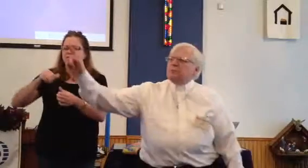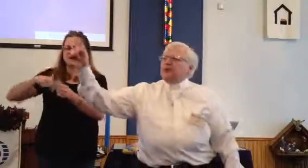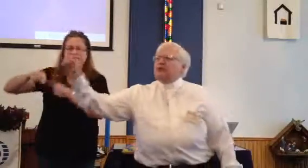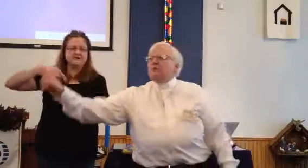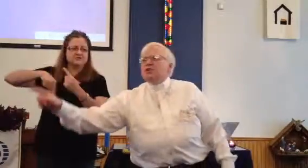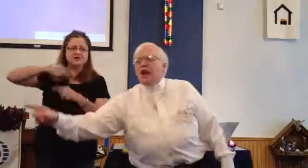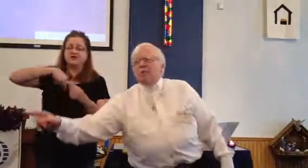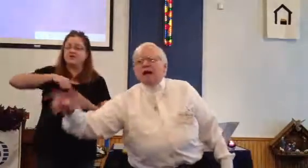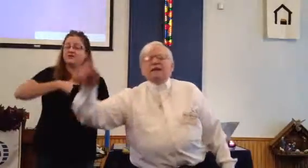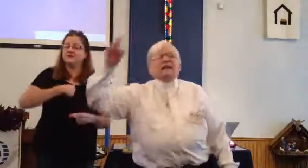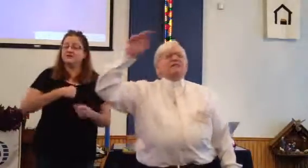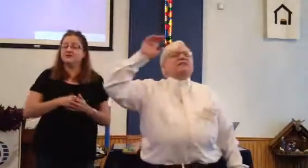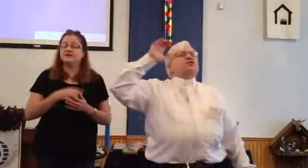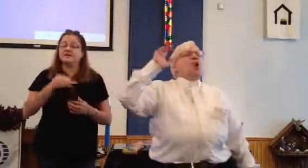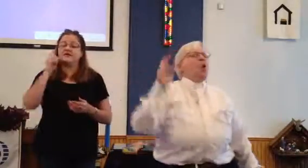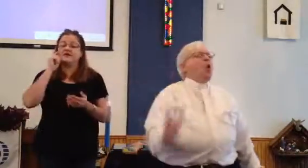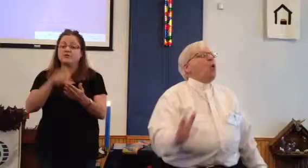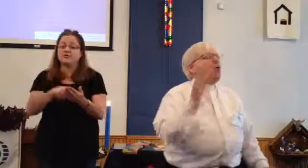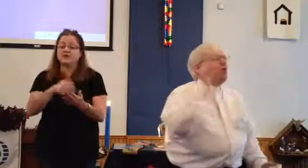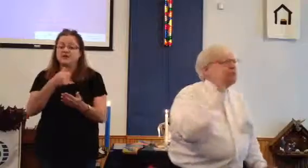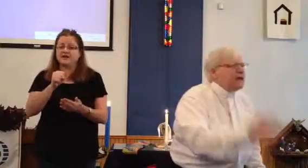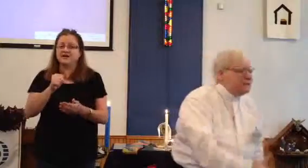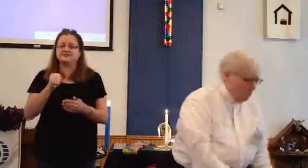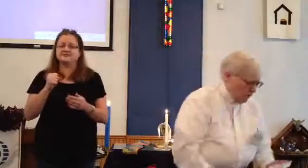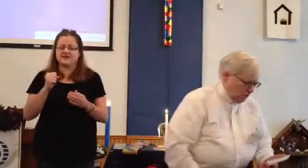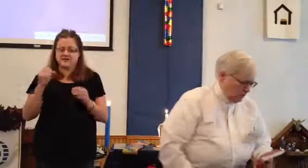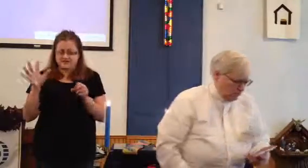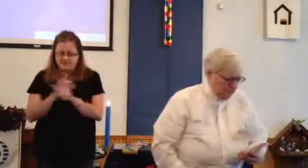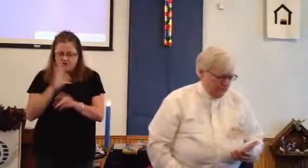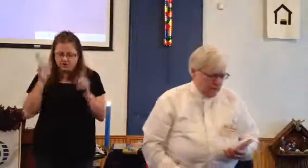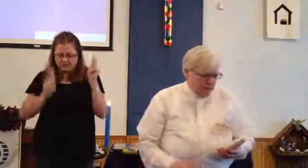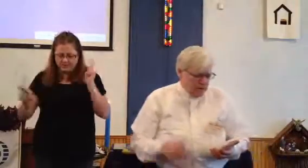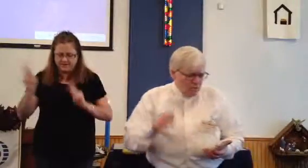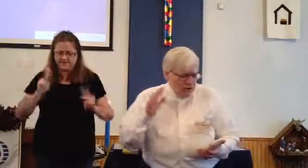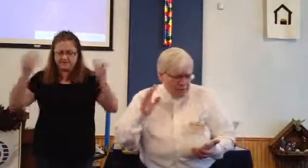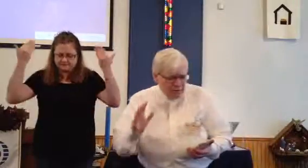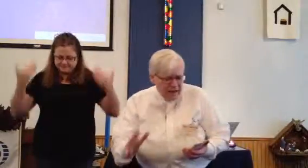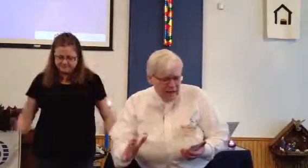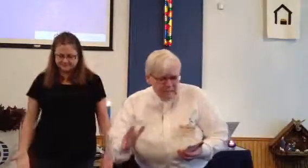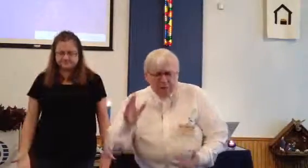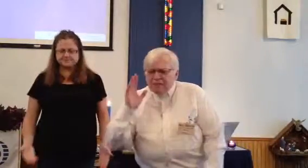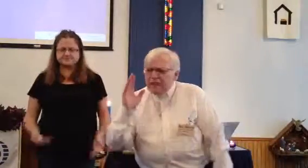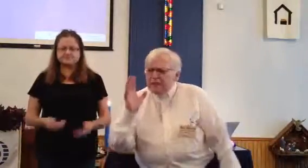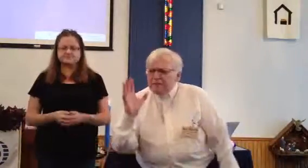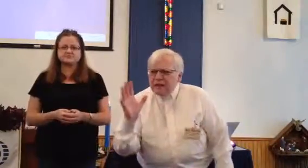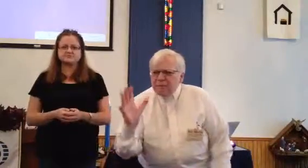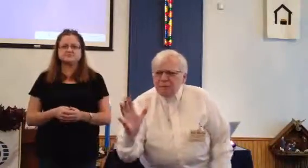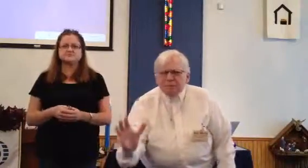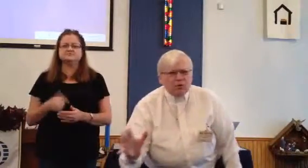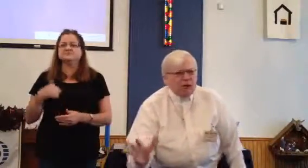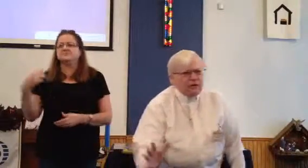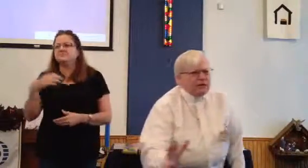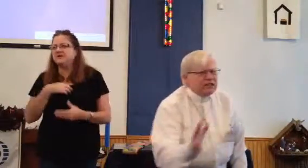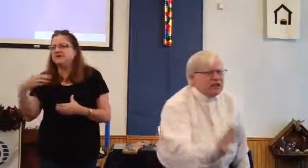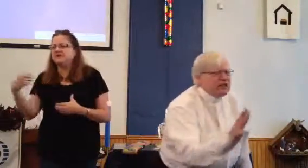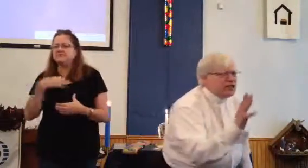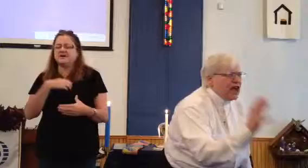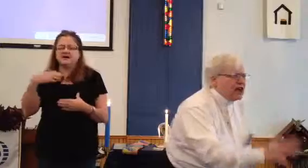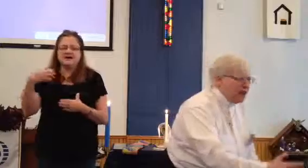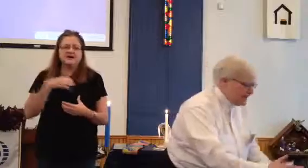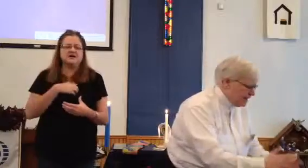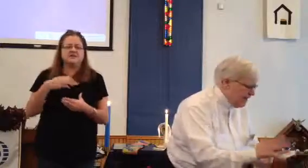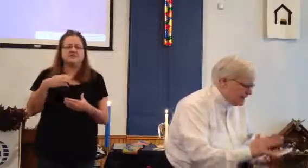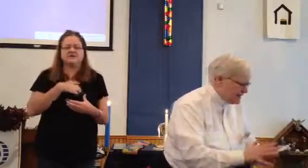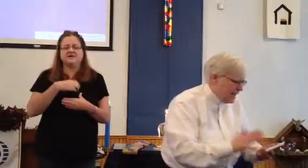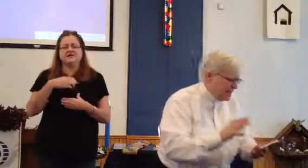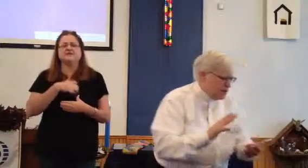of us complain that we're not recognized as whole people. We complain that the people around us see us